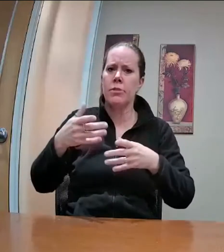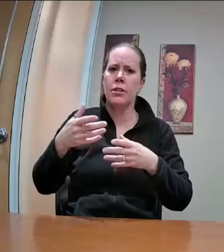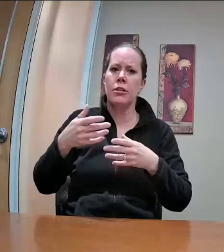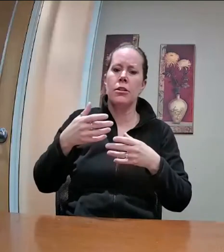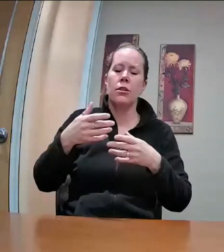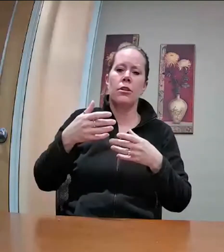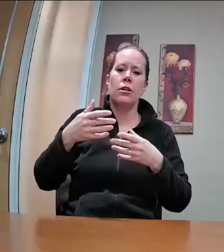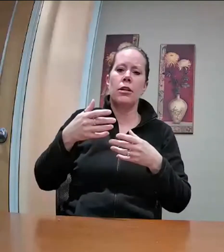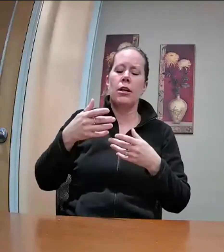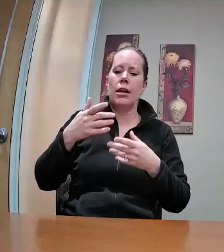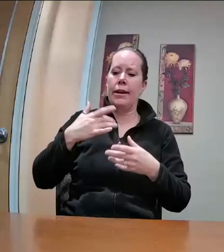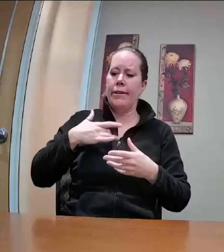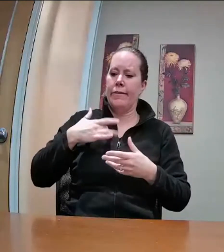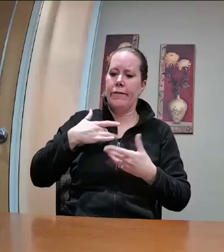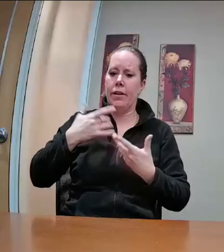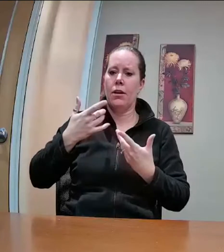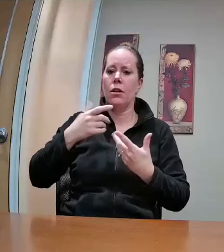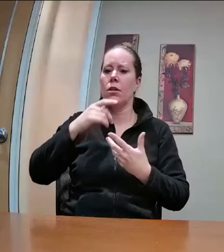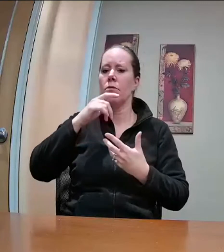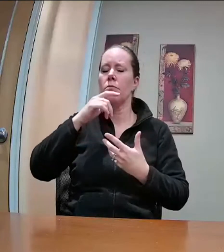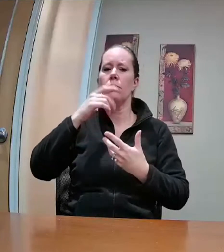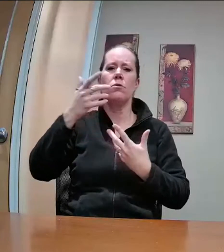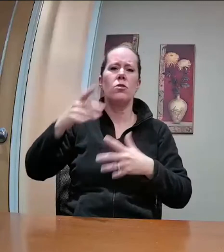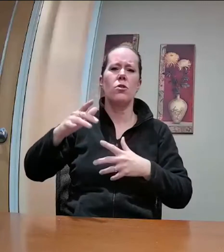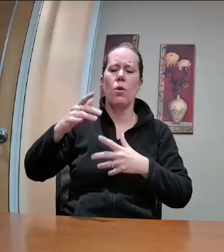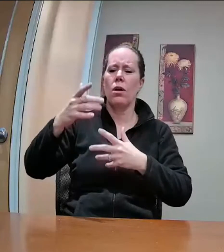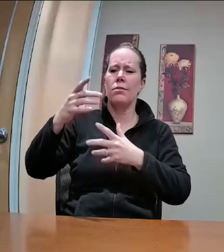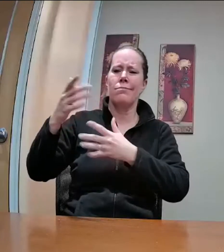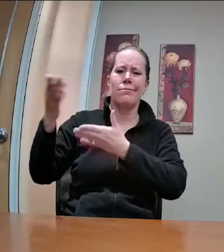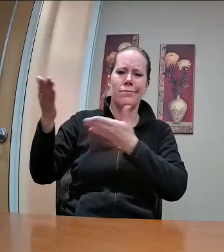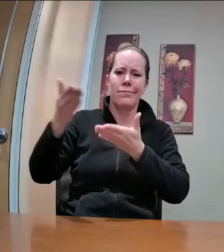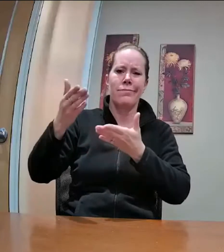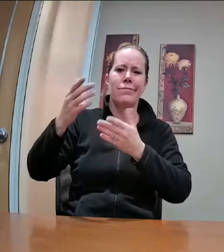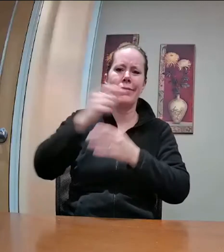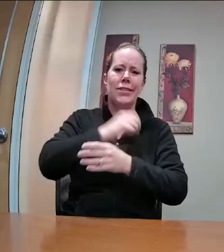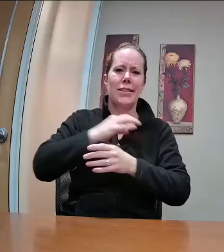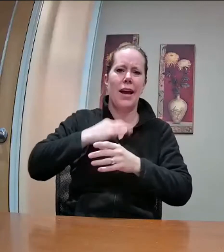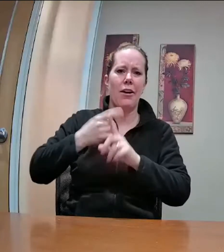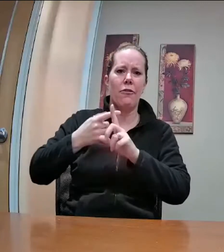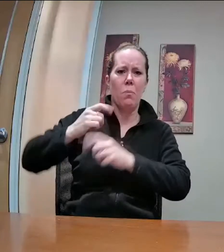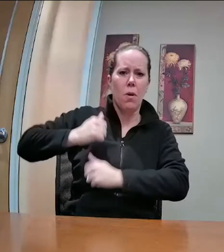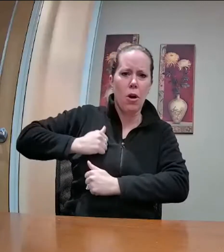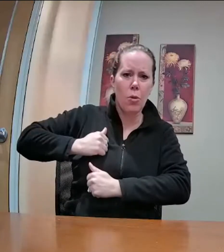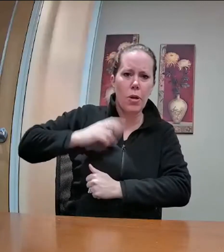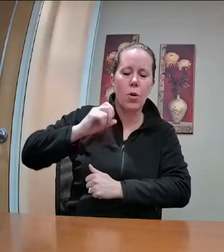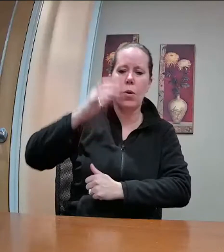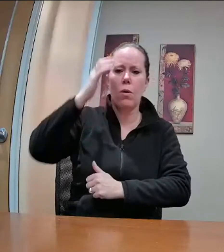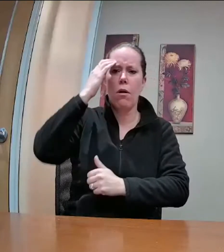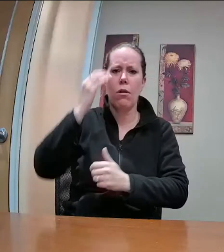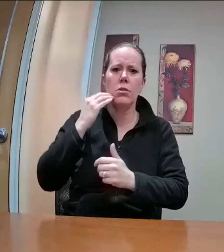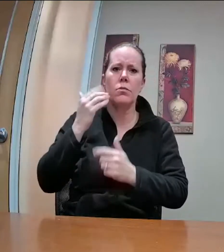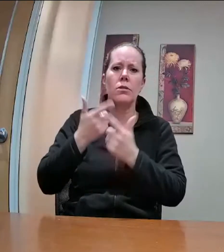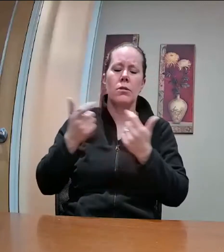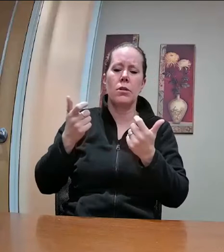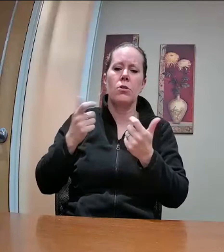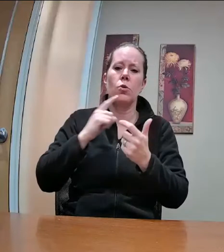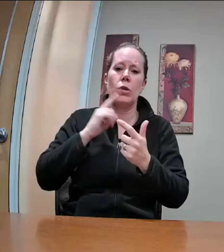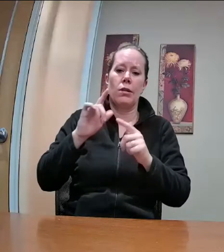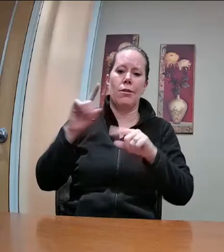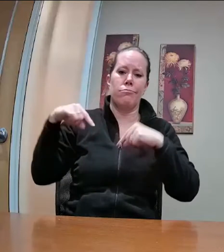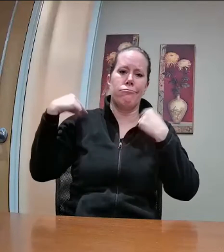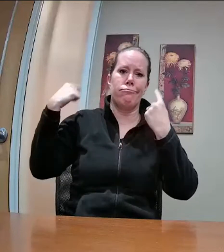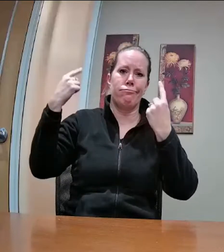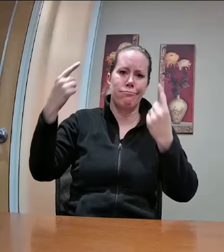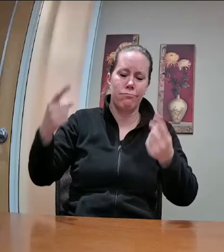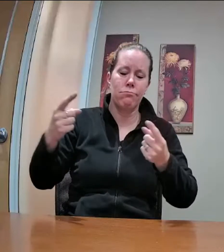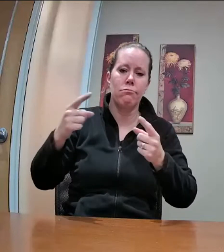the situation where they had to bring in the army or bring in the hospital. So this has been an ongoing project with